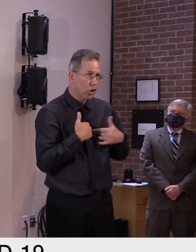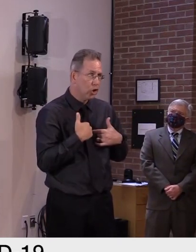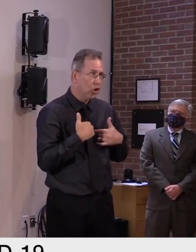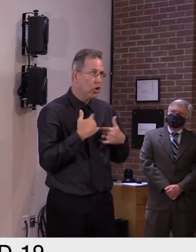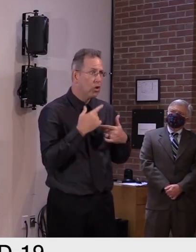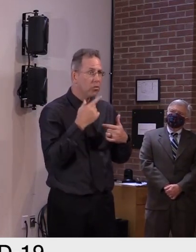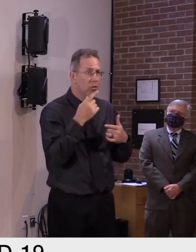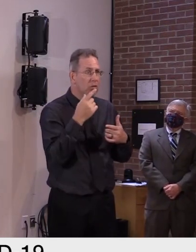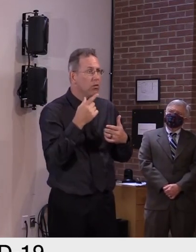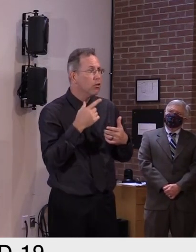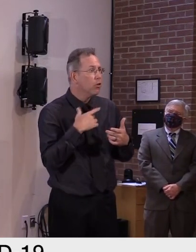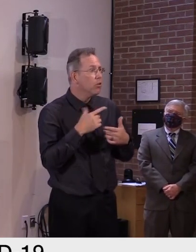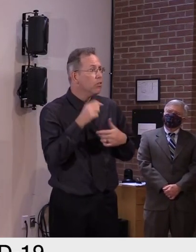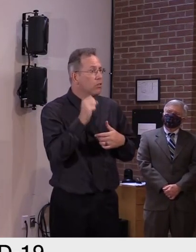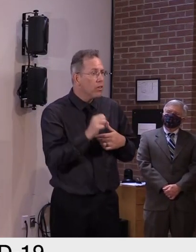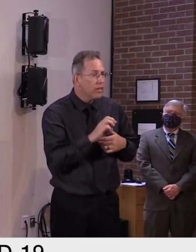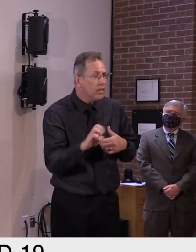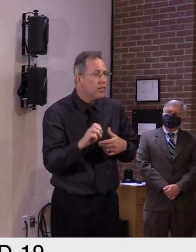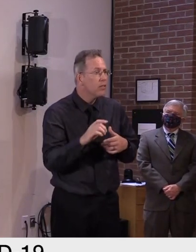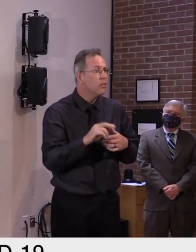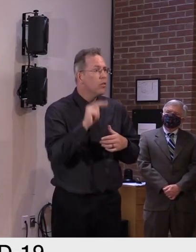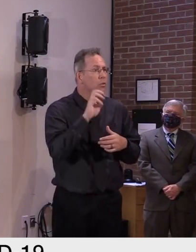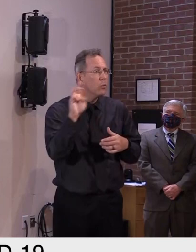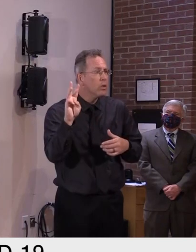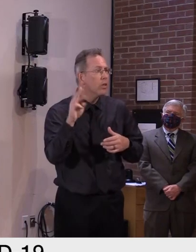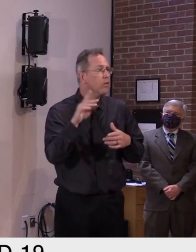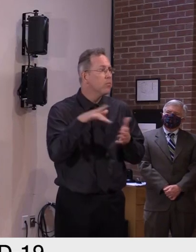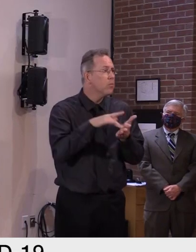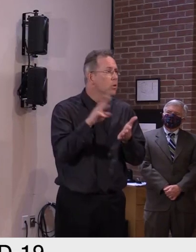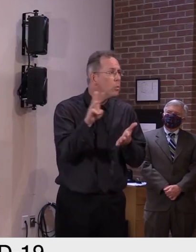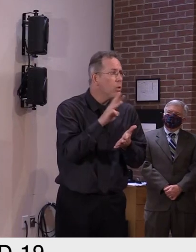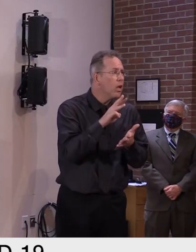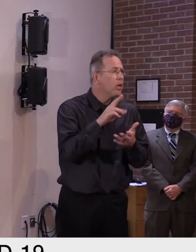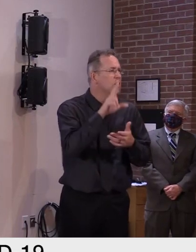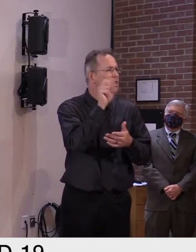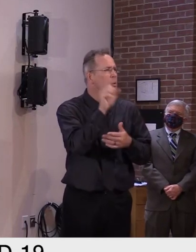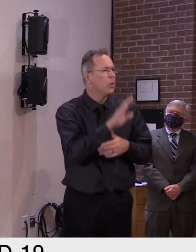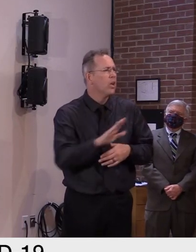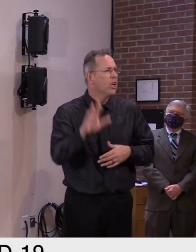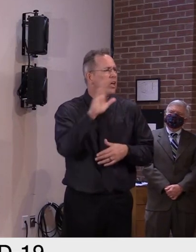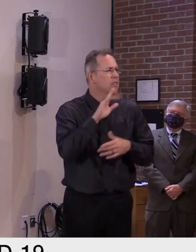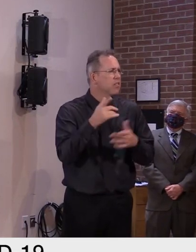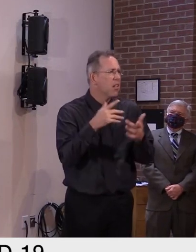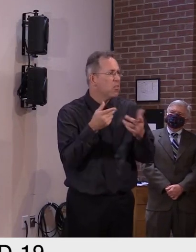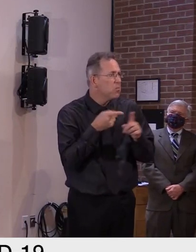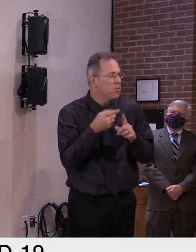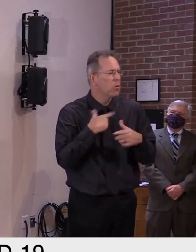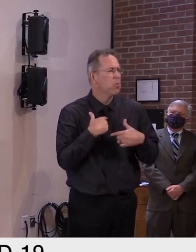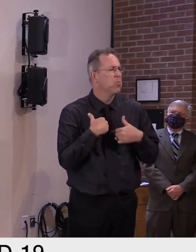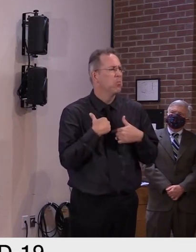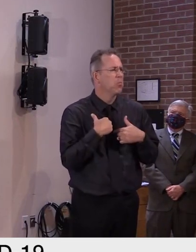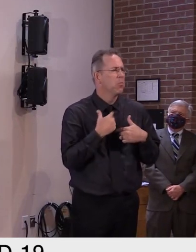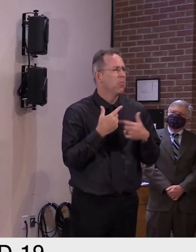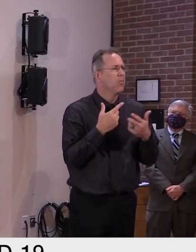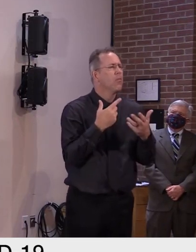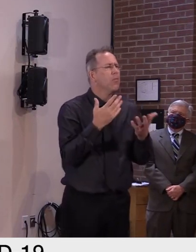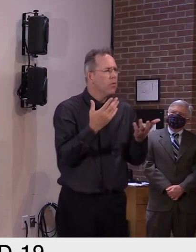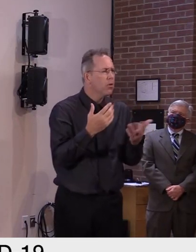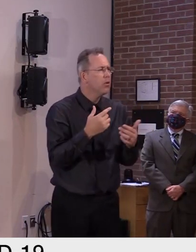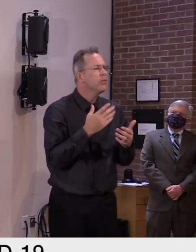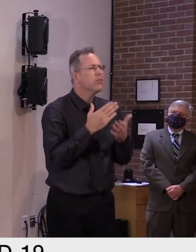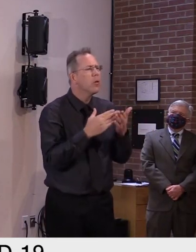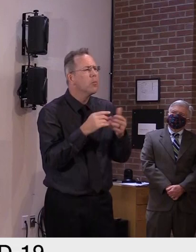you know, we've got very populated regions of the state, but we've also got other regions that are very contiguous with other states.